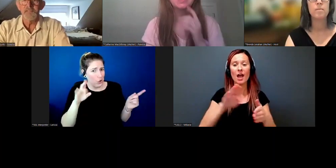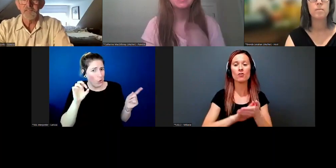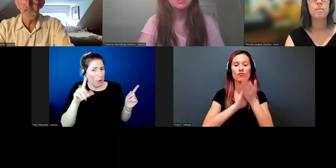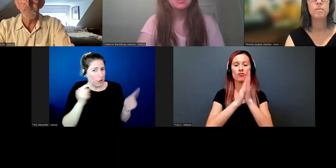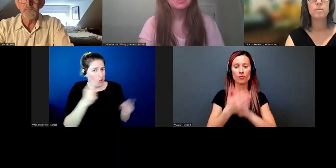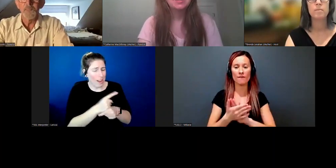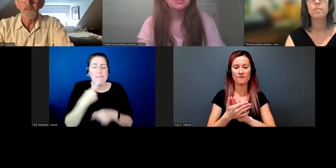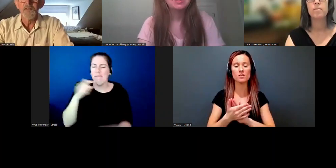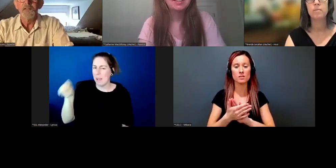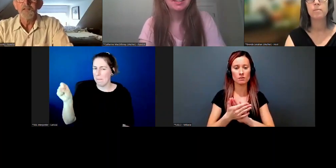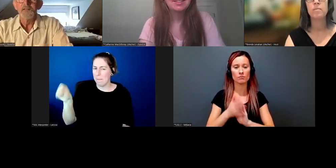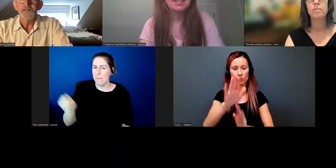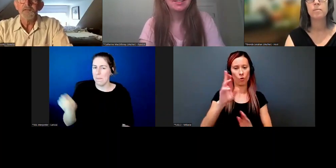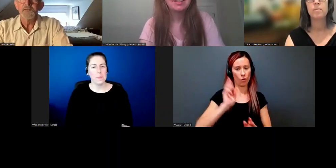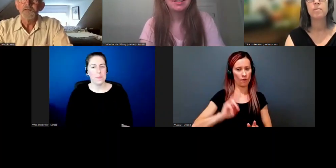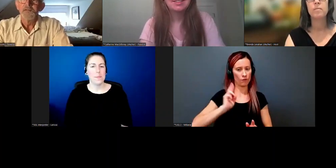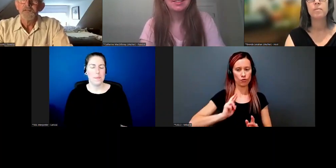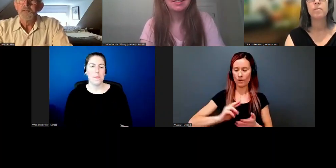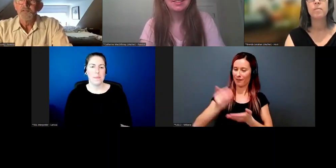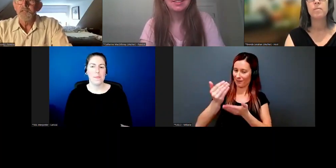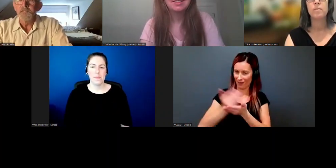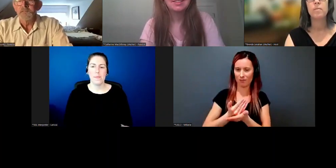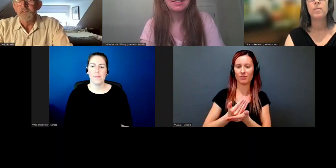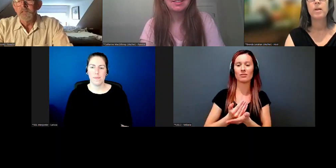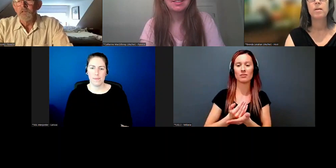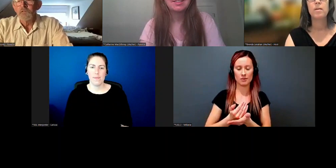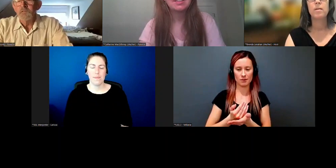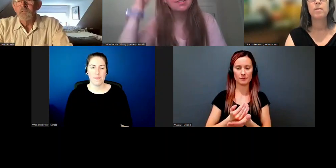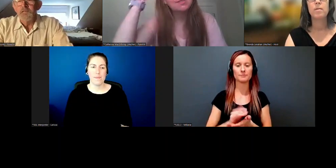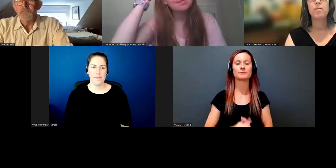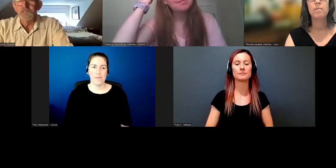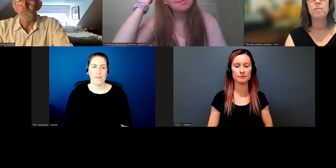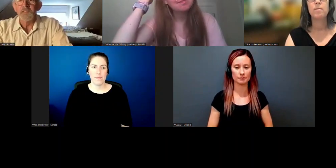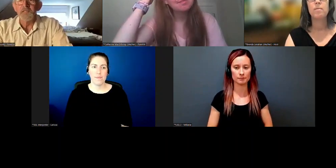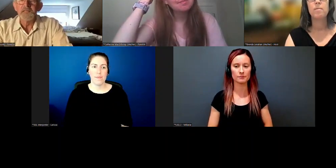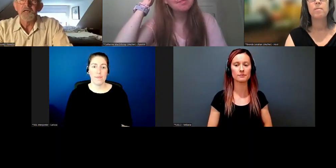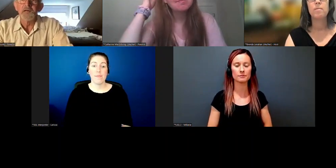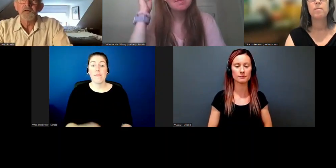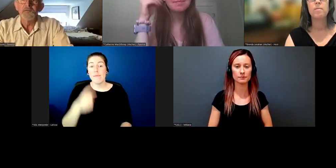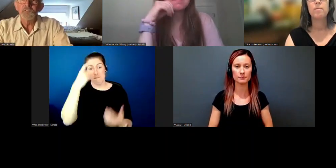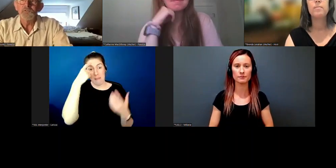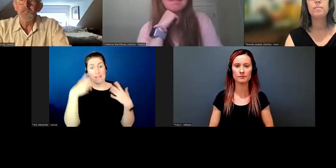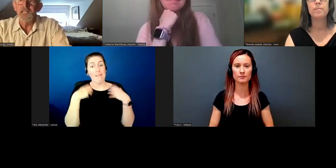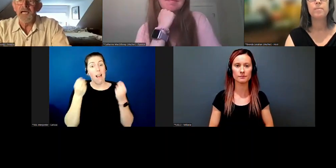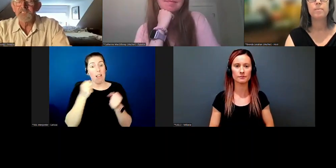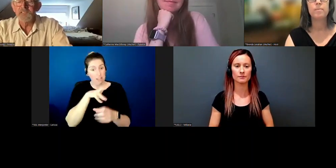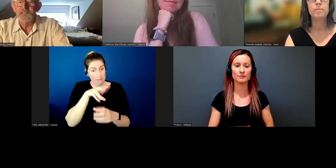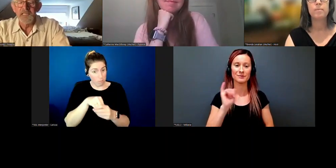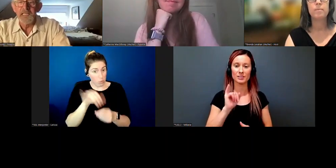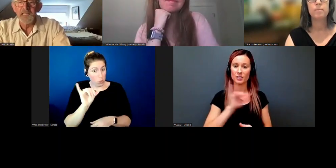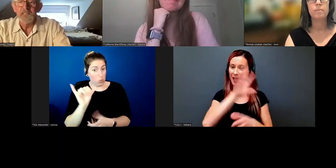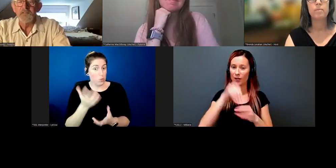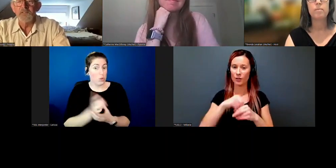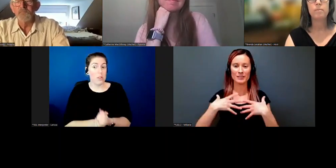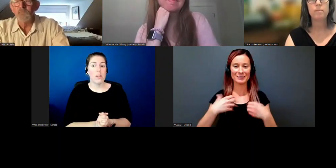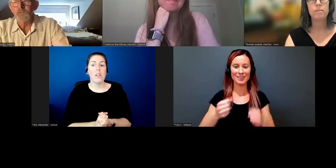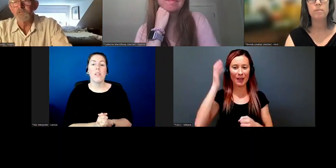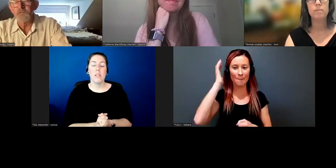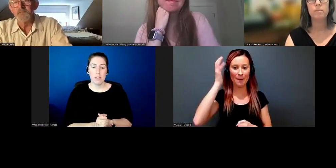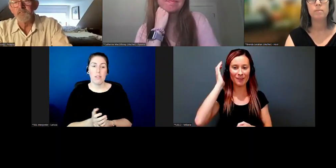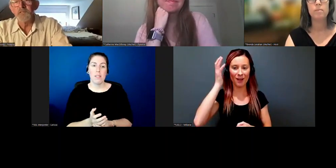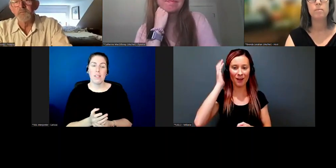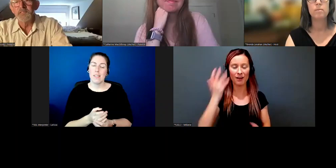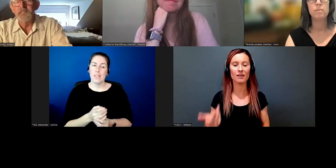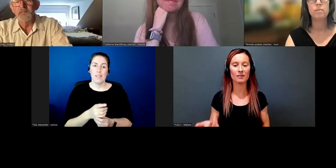yeah. Yeah. And it includes mental health as well. It was sort of last getting in. It was all